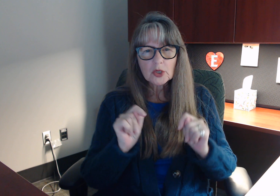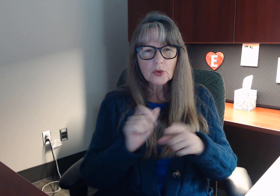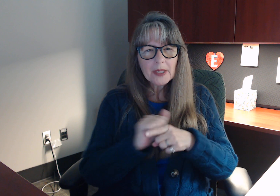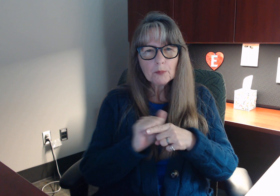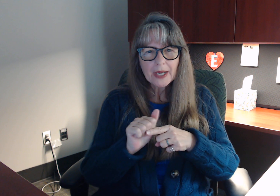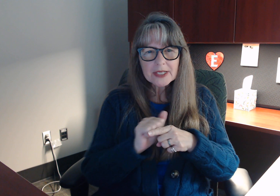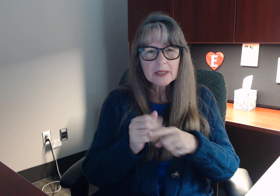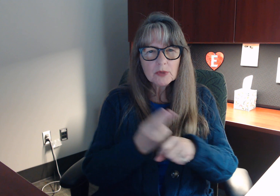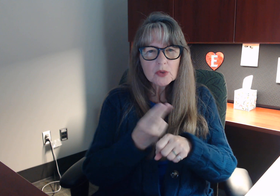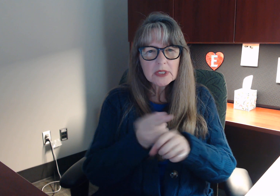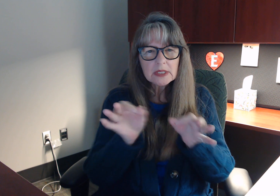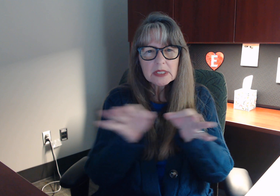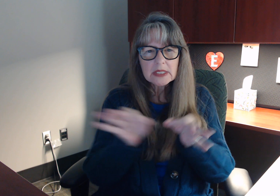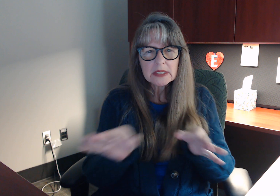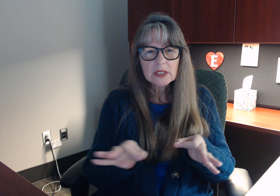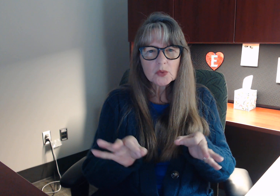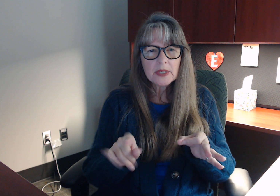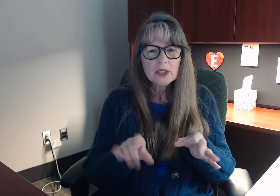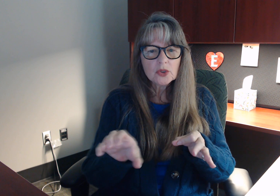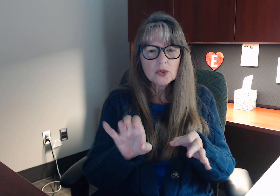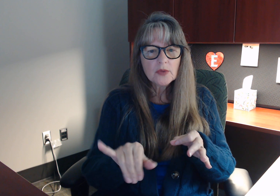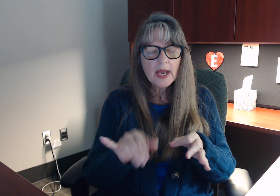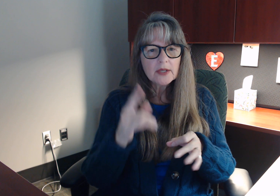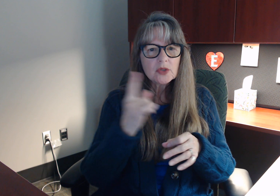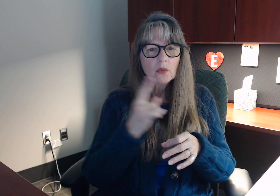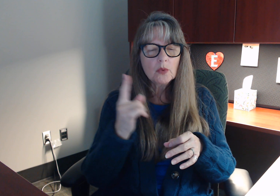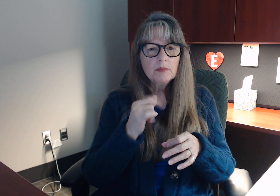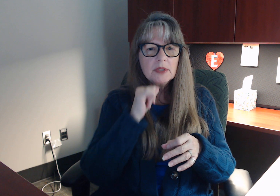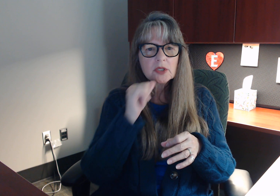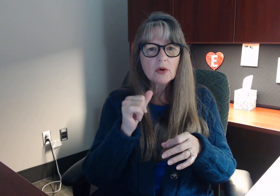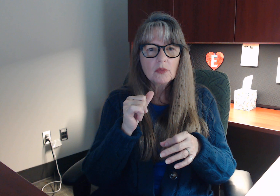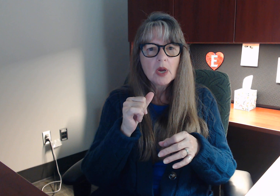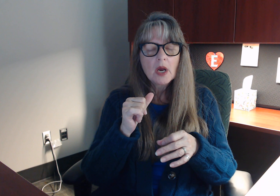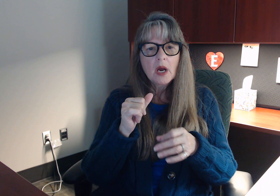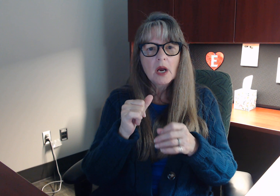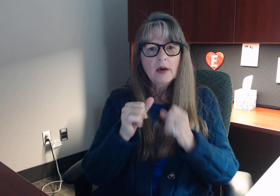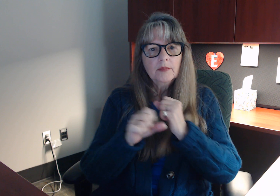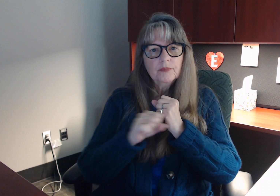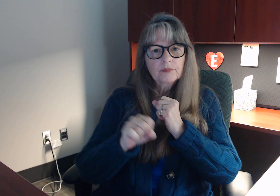try to practice them using it in a sentence. We didn't do that, so it wouldn't be so